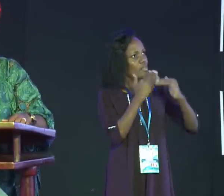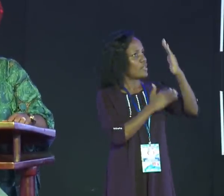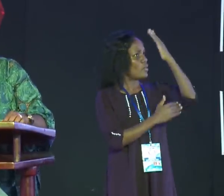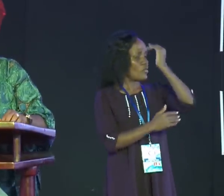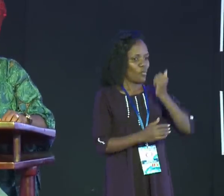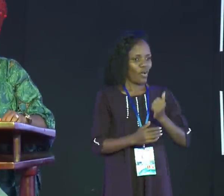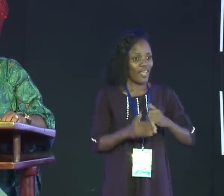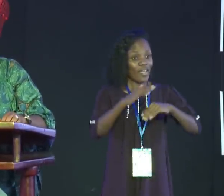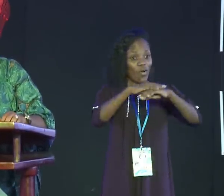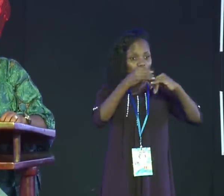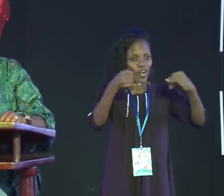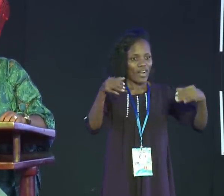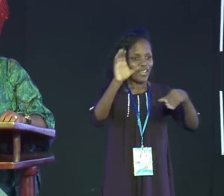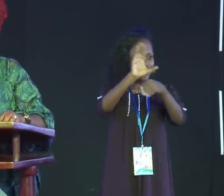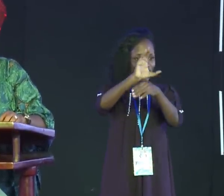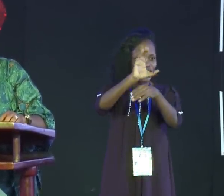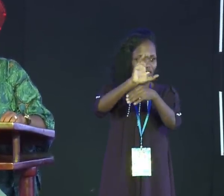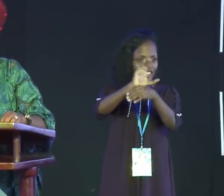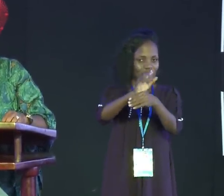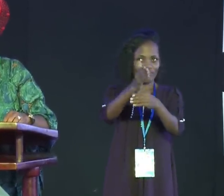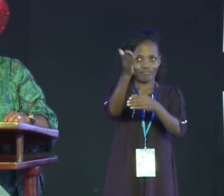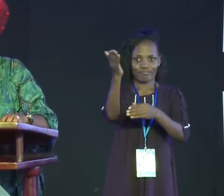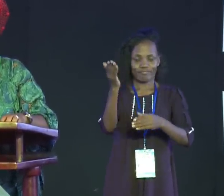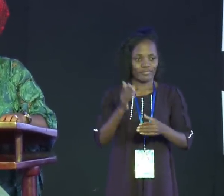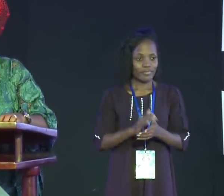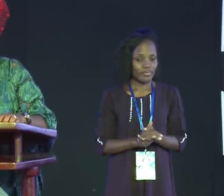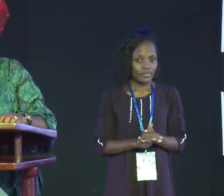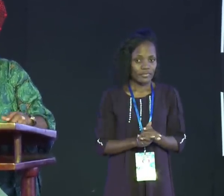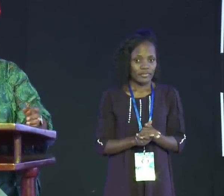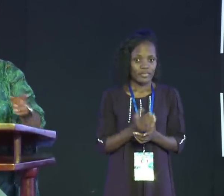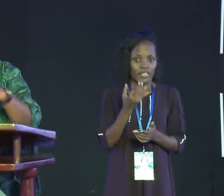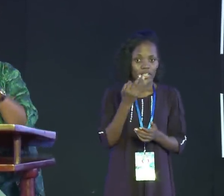Online church. I want to thank the Lord for the online church.